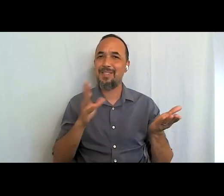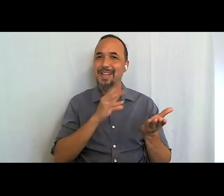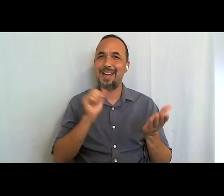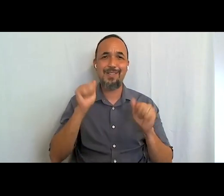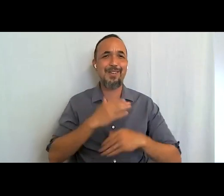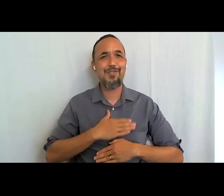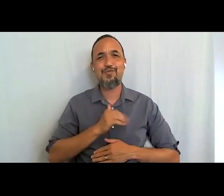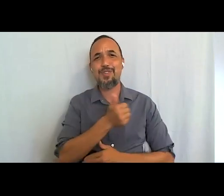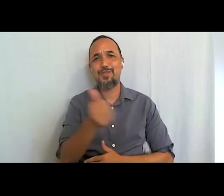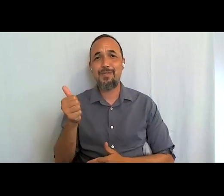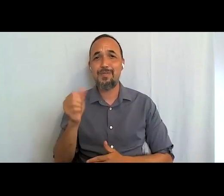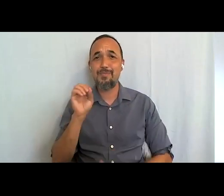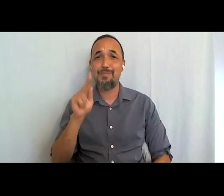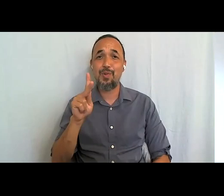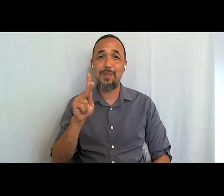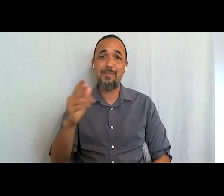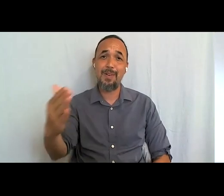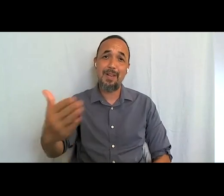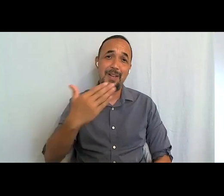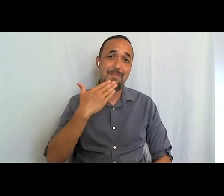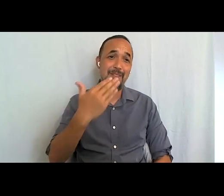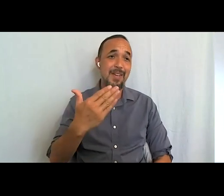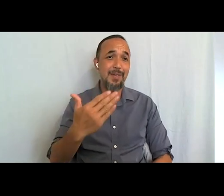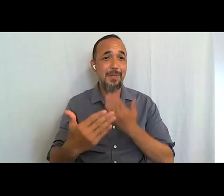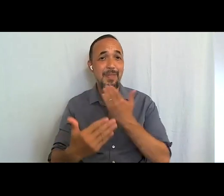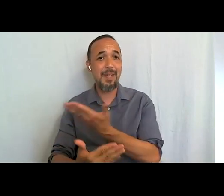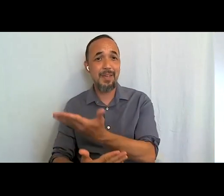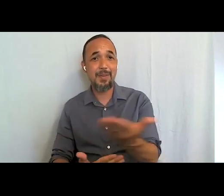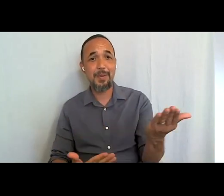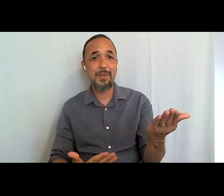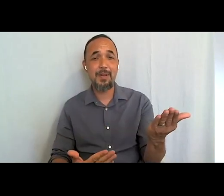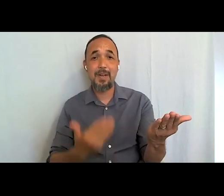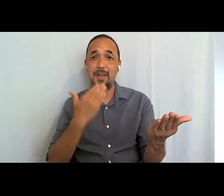right, thank you. Thank you all. Thank you,